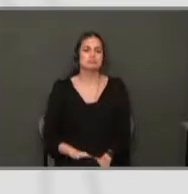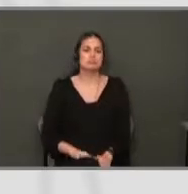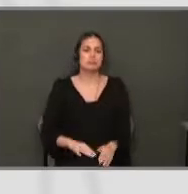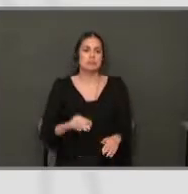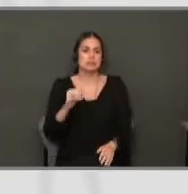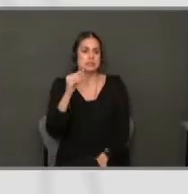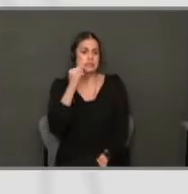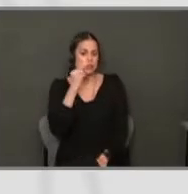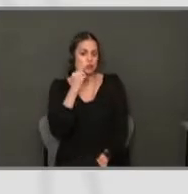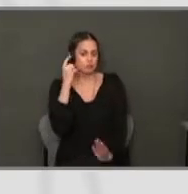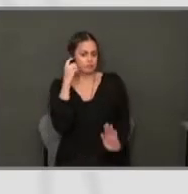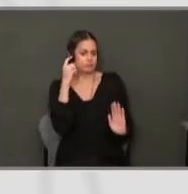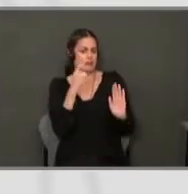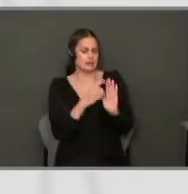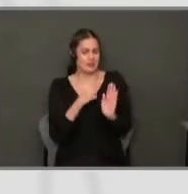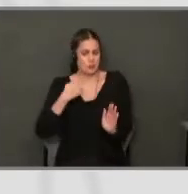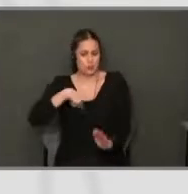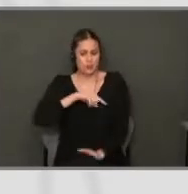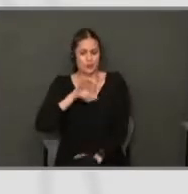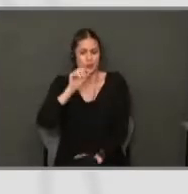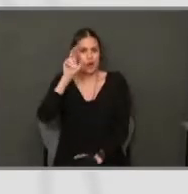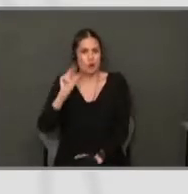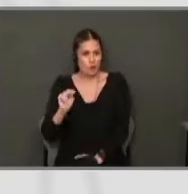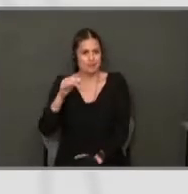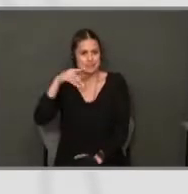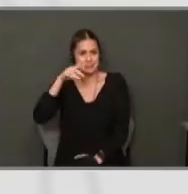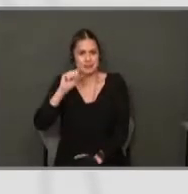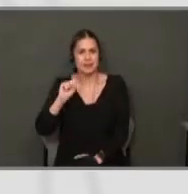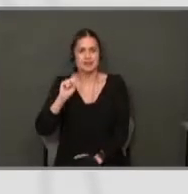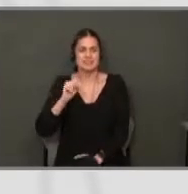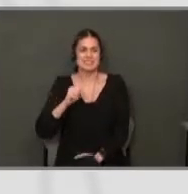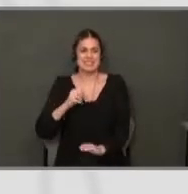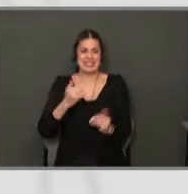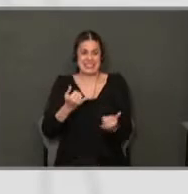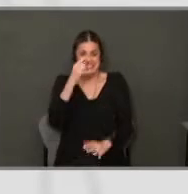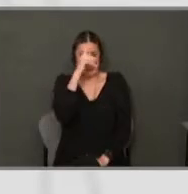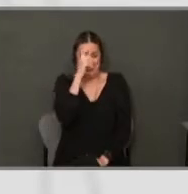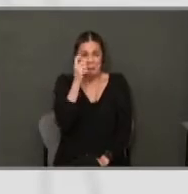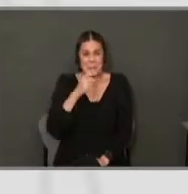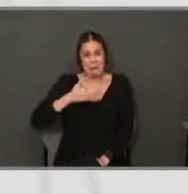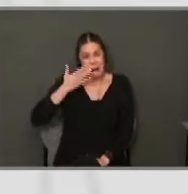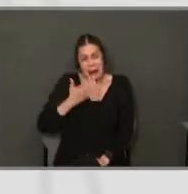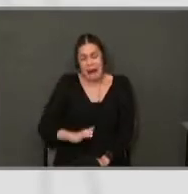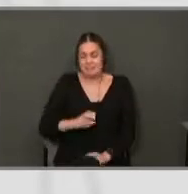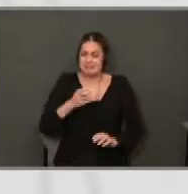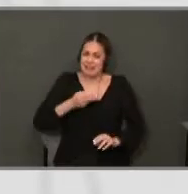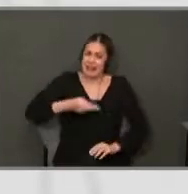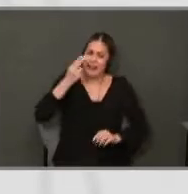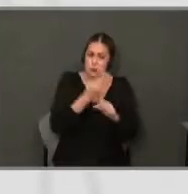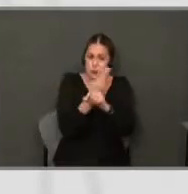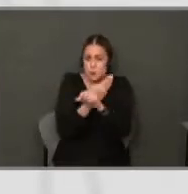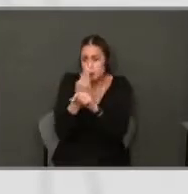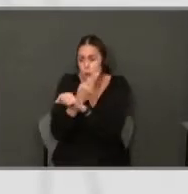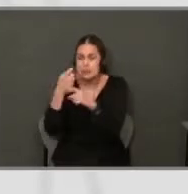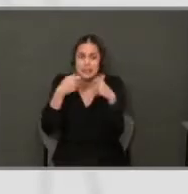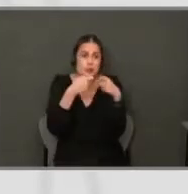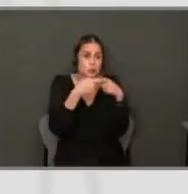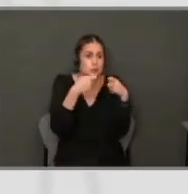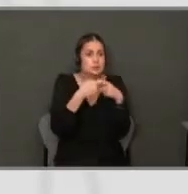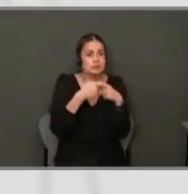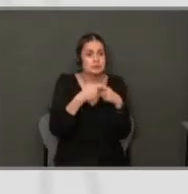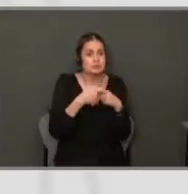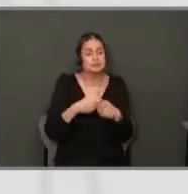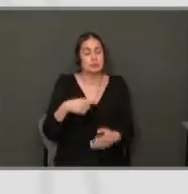owner of CPS that everybody has experienced extraordinarily high bills, and like I said earlier, we have experienced